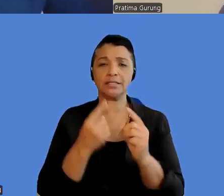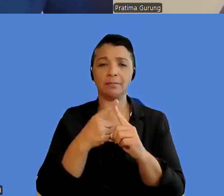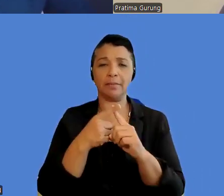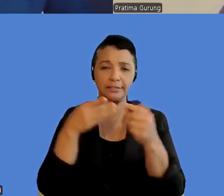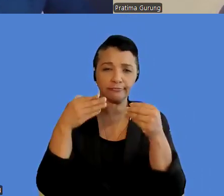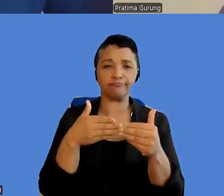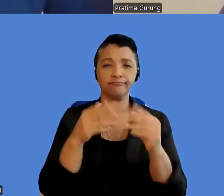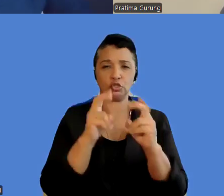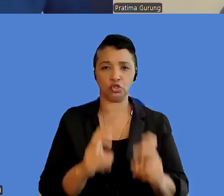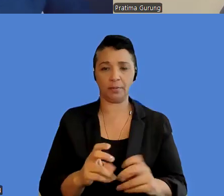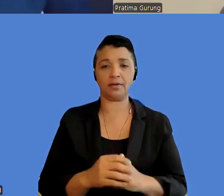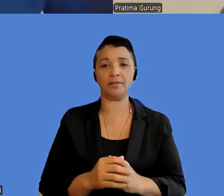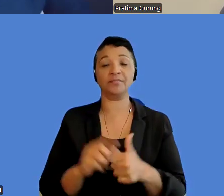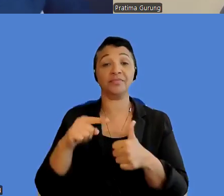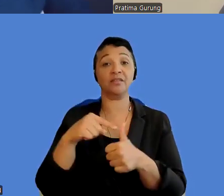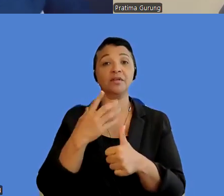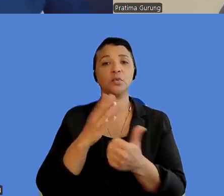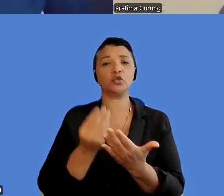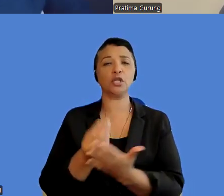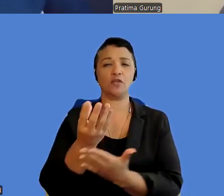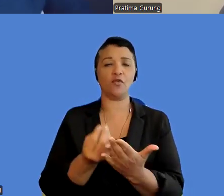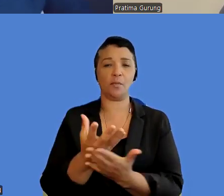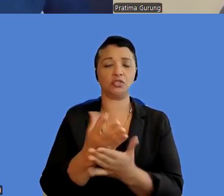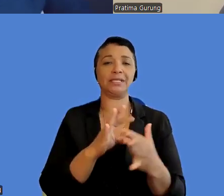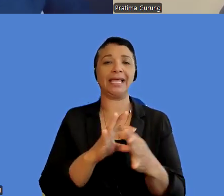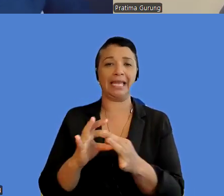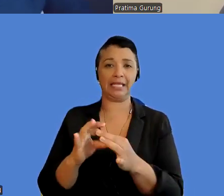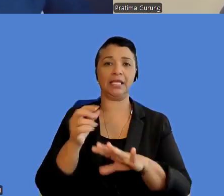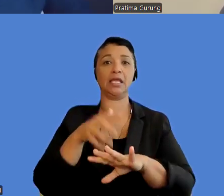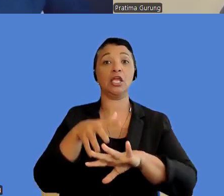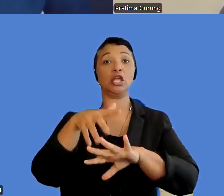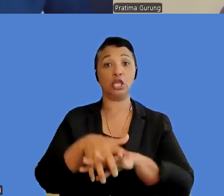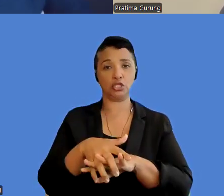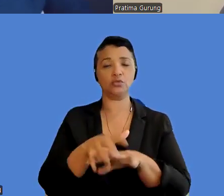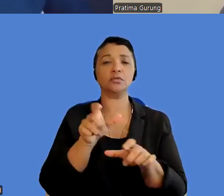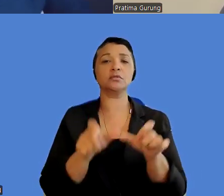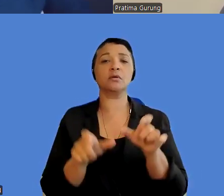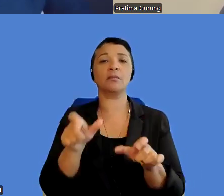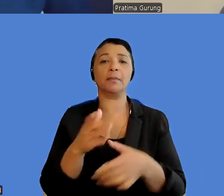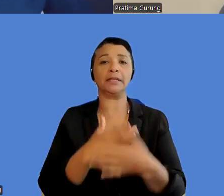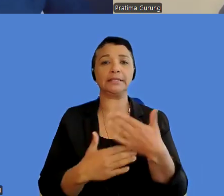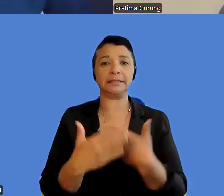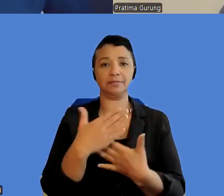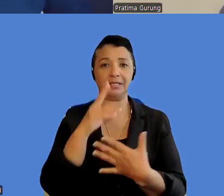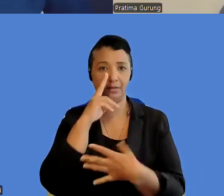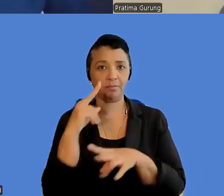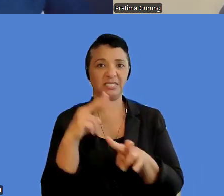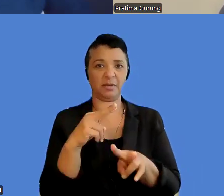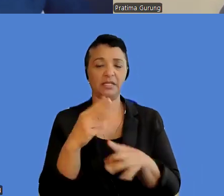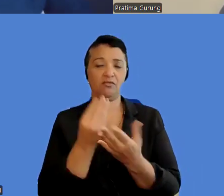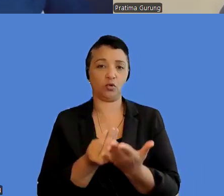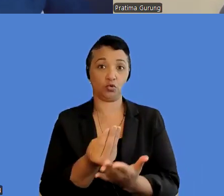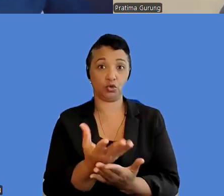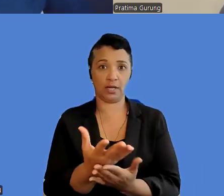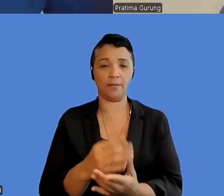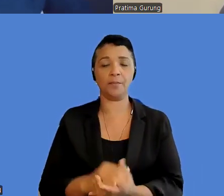to share the GDS information on Indigenous people with disabilities perspective. And